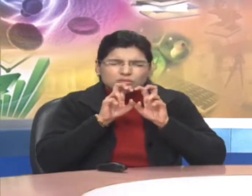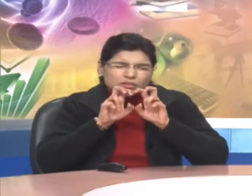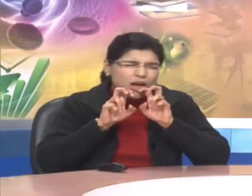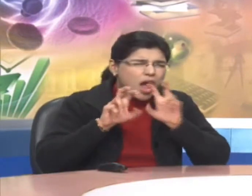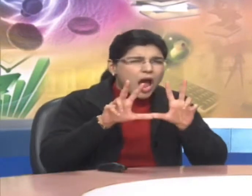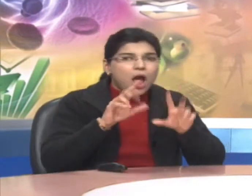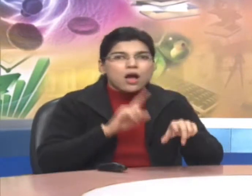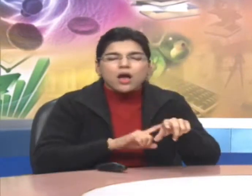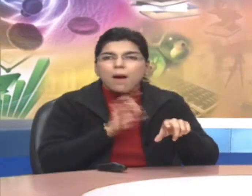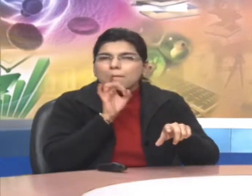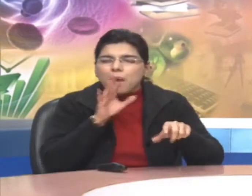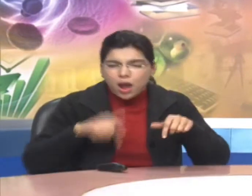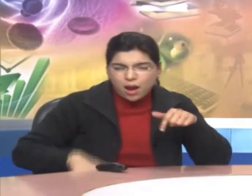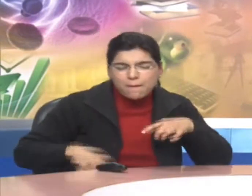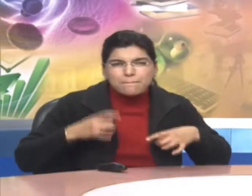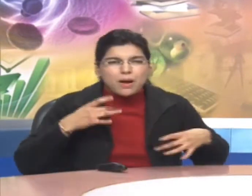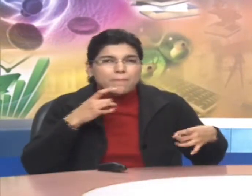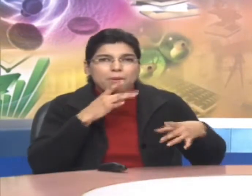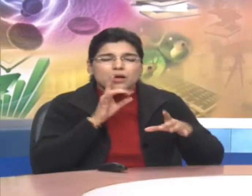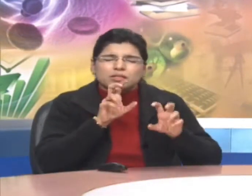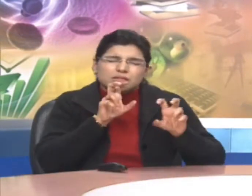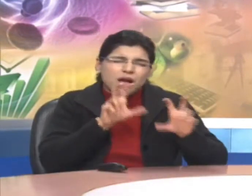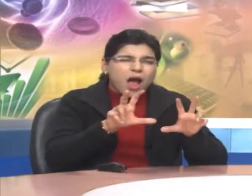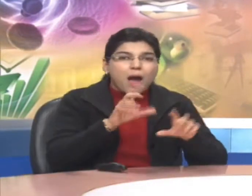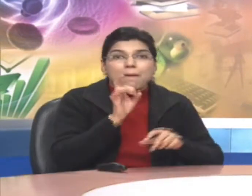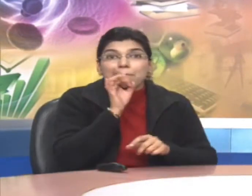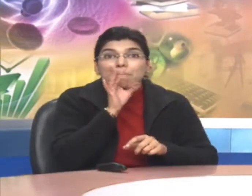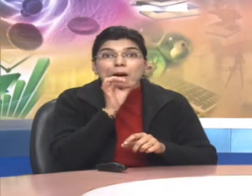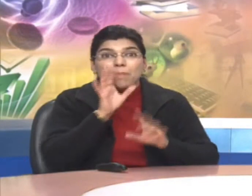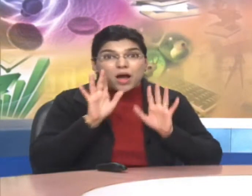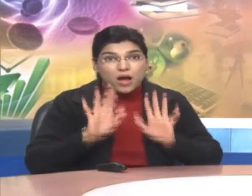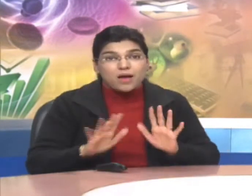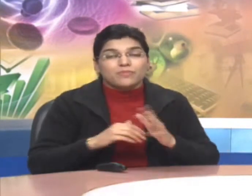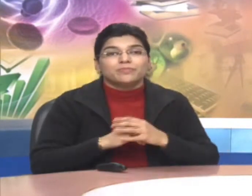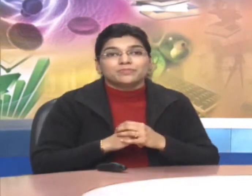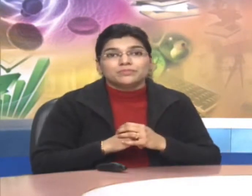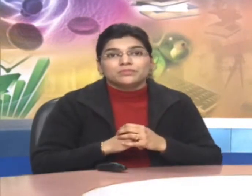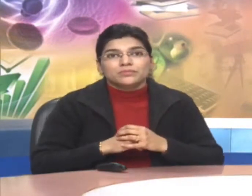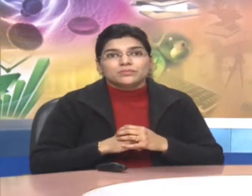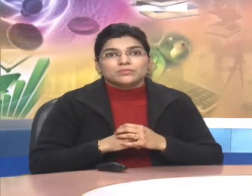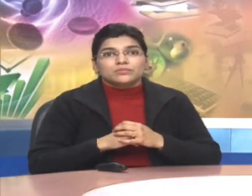The tiger, roaring with pain, now sprung upon Baldio,